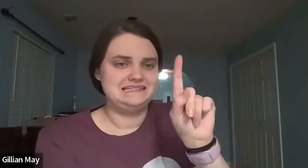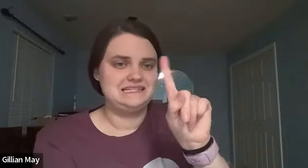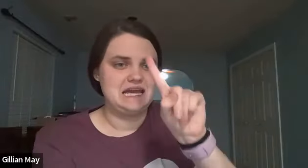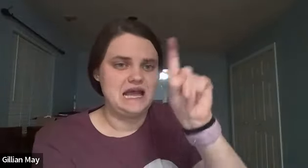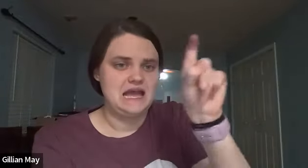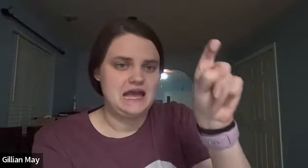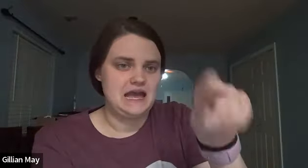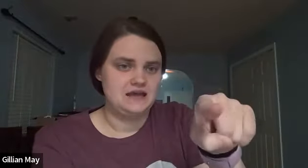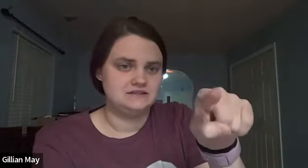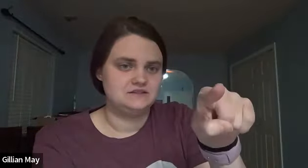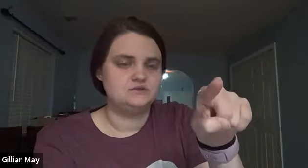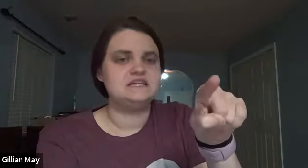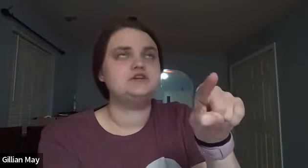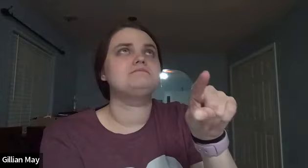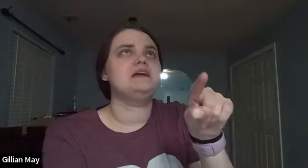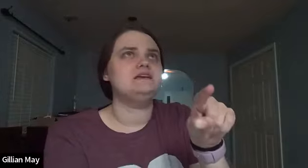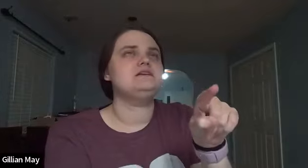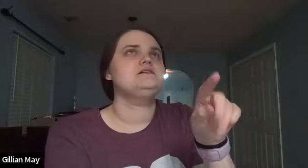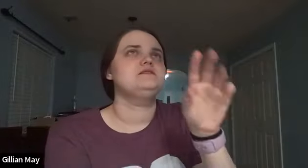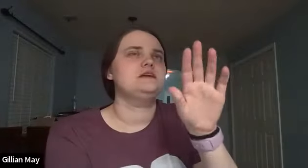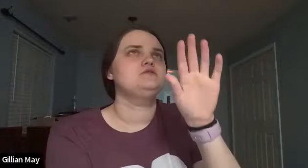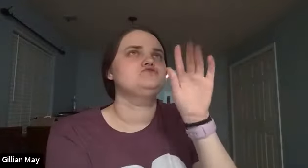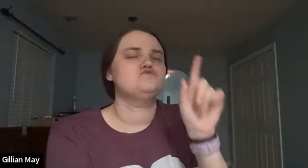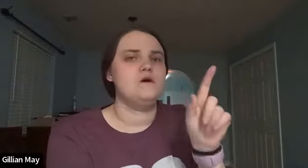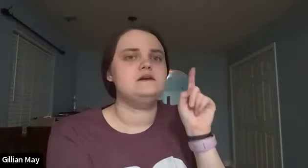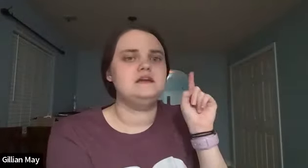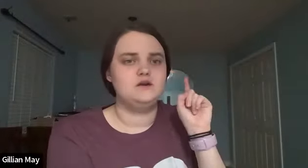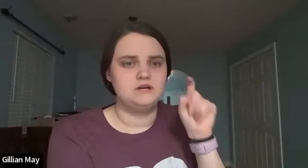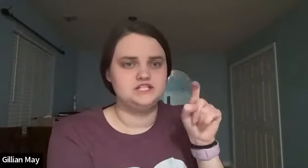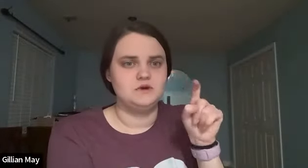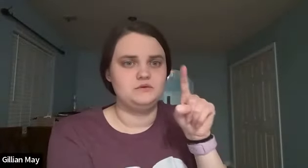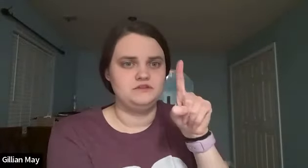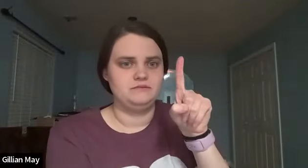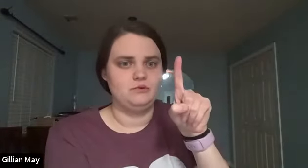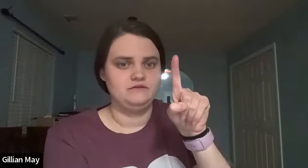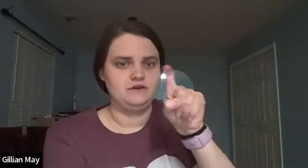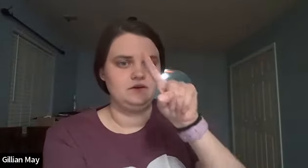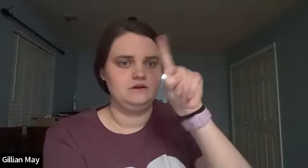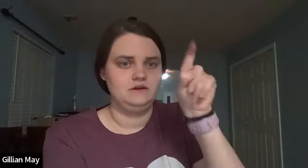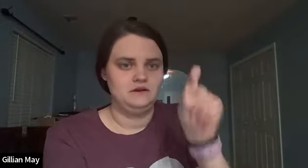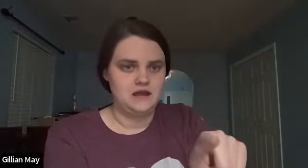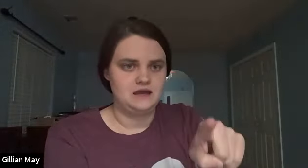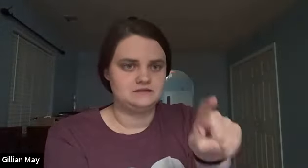is ask. So it's like think about drawing a question mark with your pointer finger. Asked.